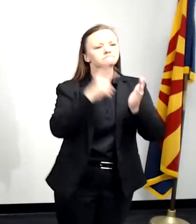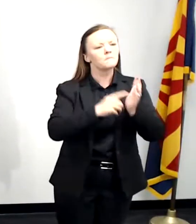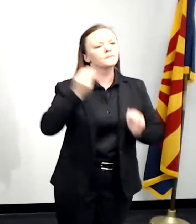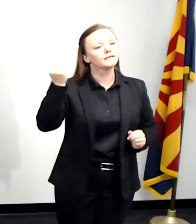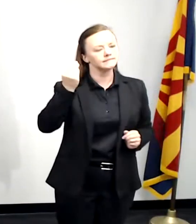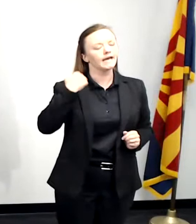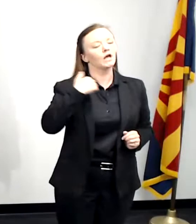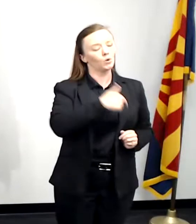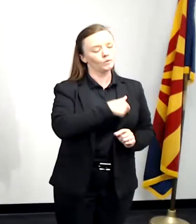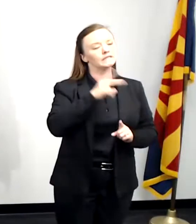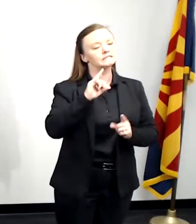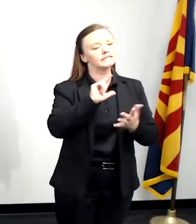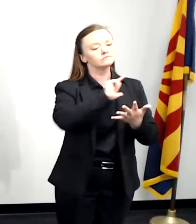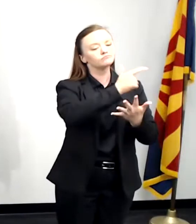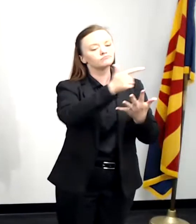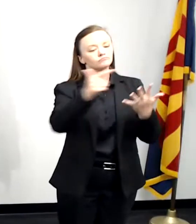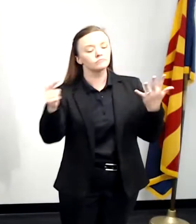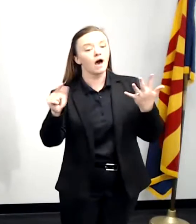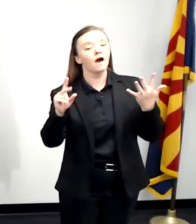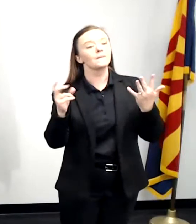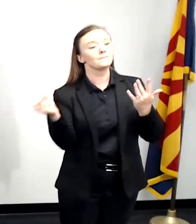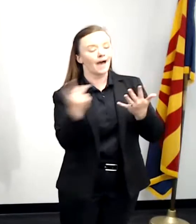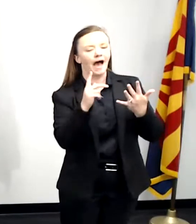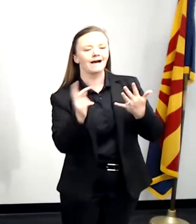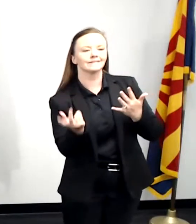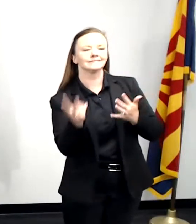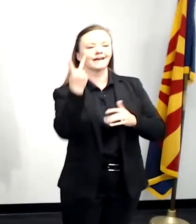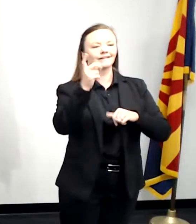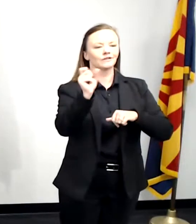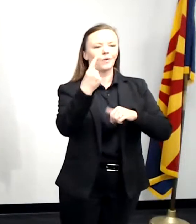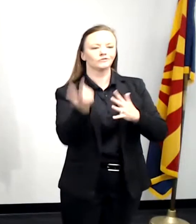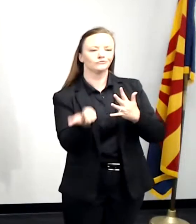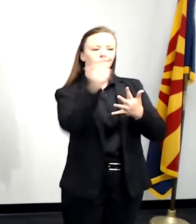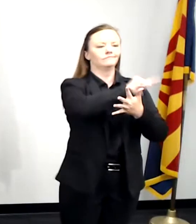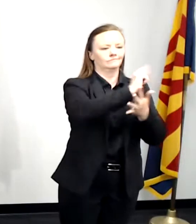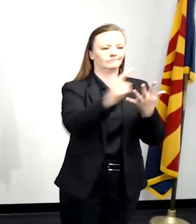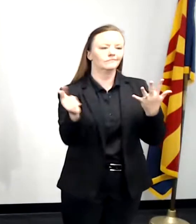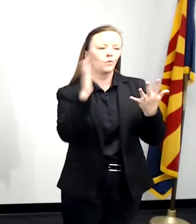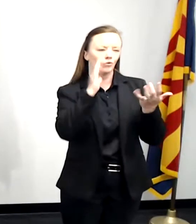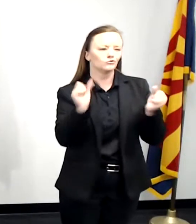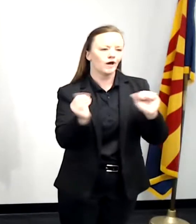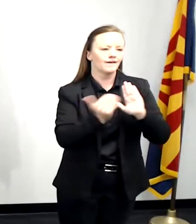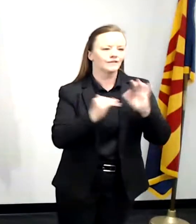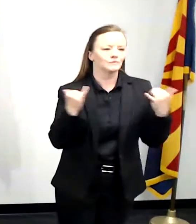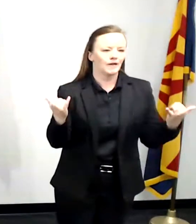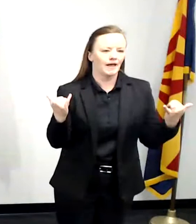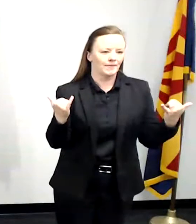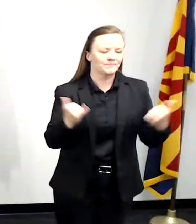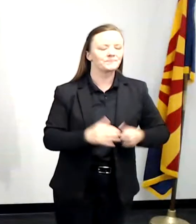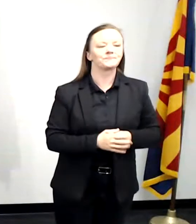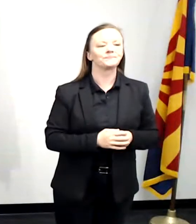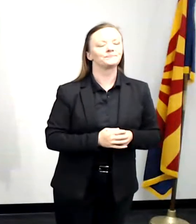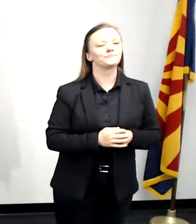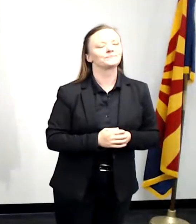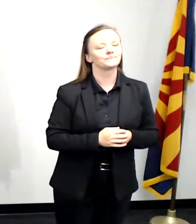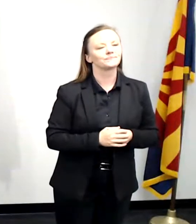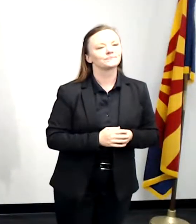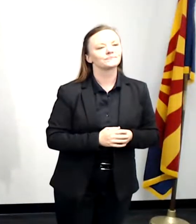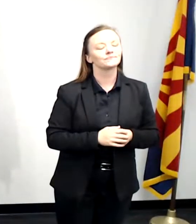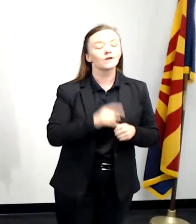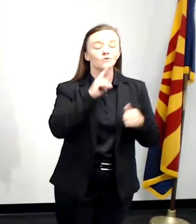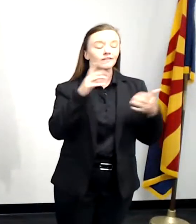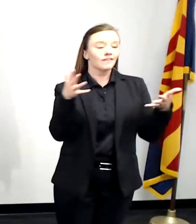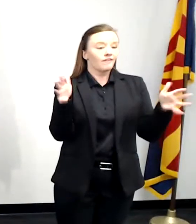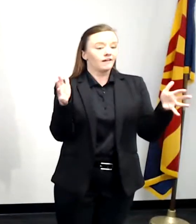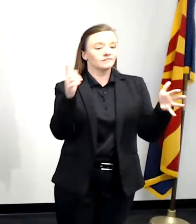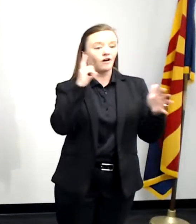to return and get second and third questions from reporters. We'll try to do that again today. So that's all the